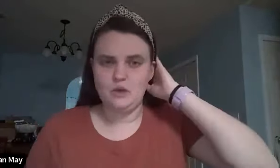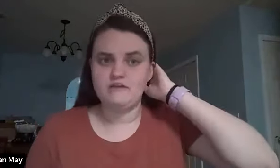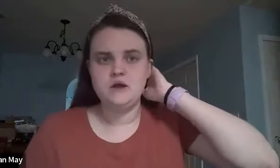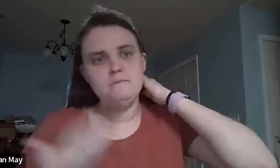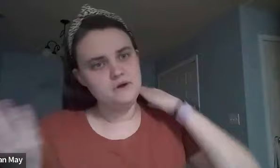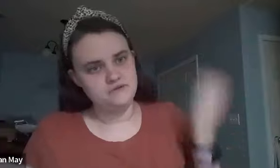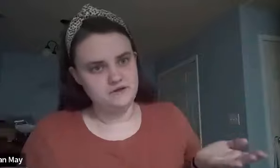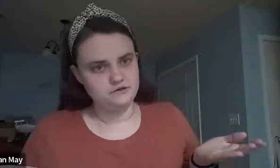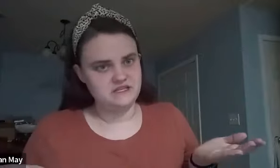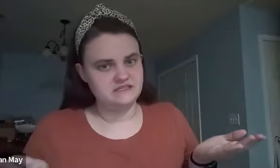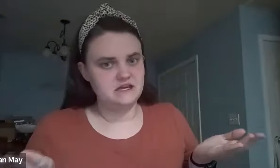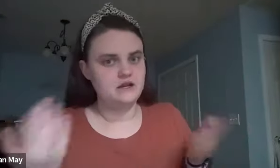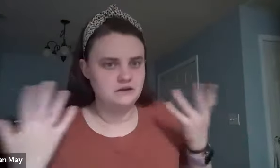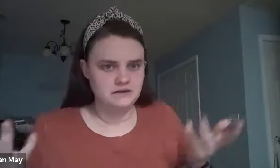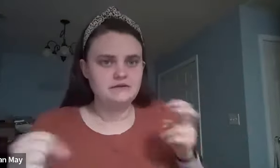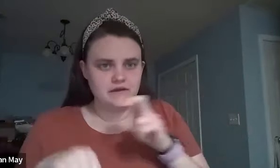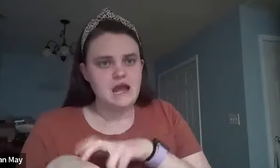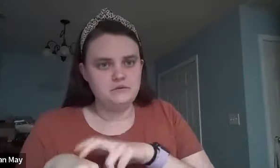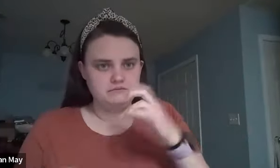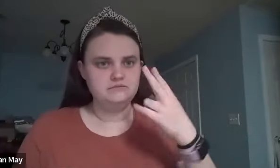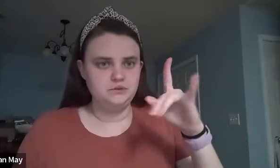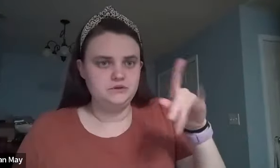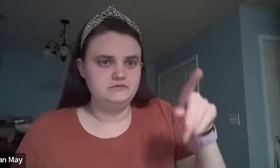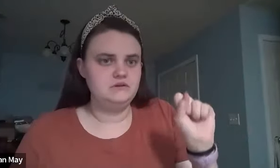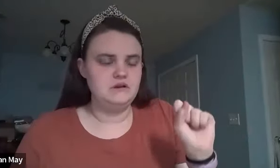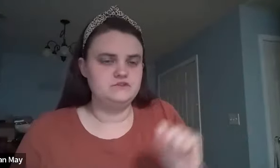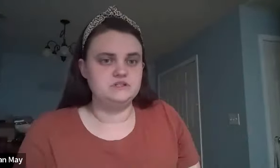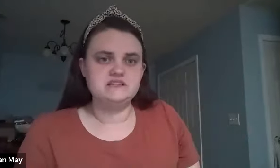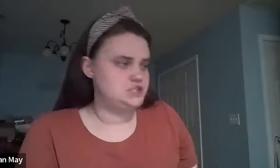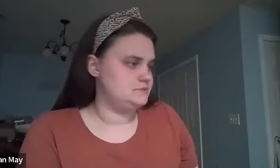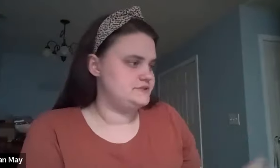have both of those things there. I would resort to the chips.